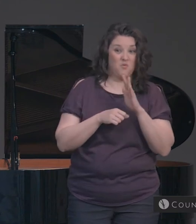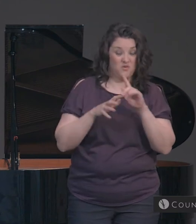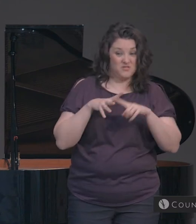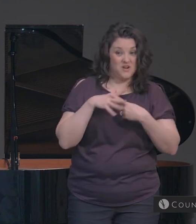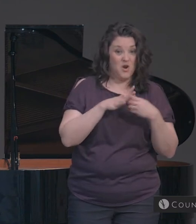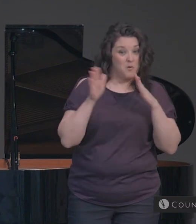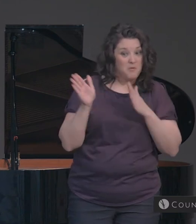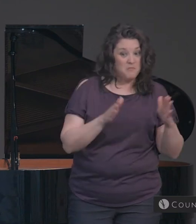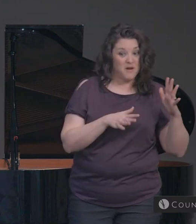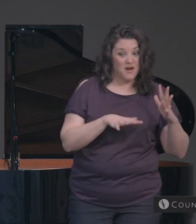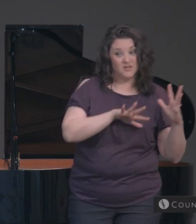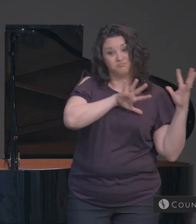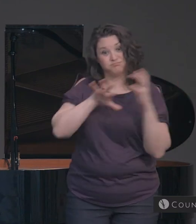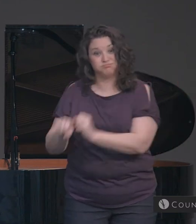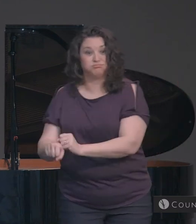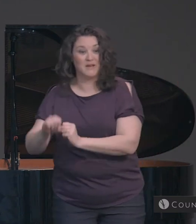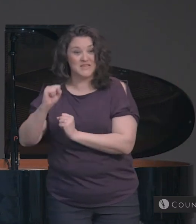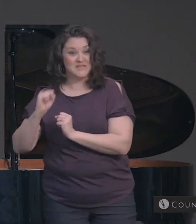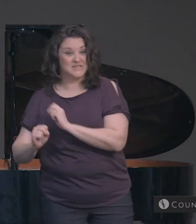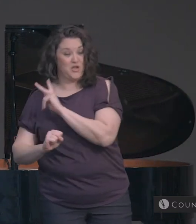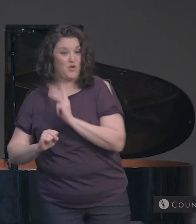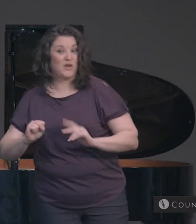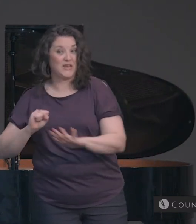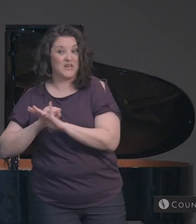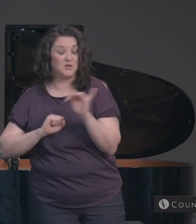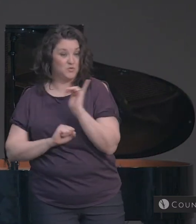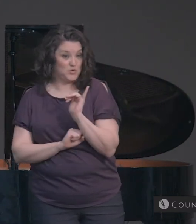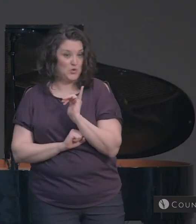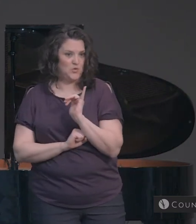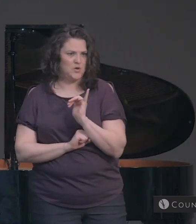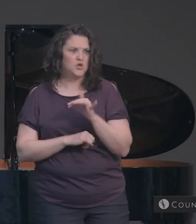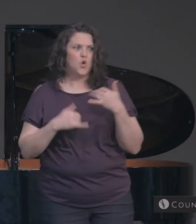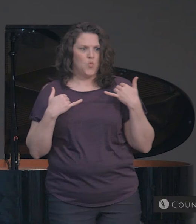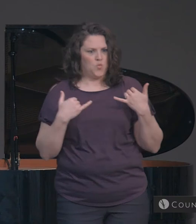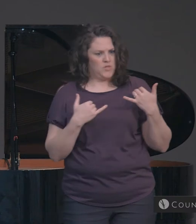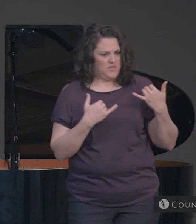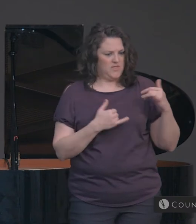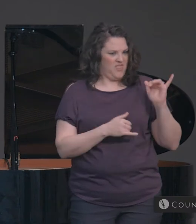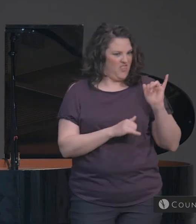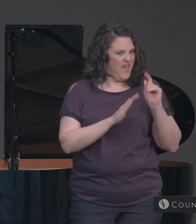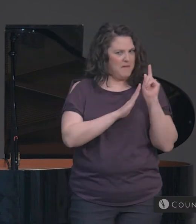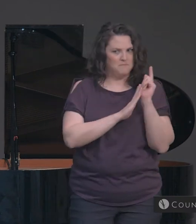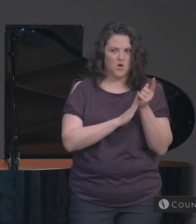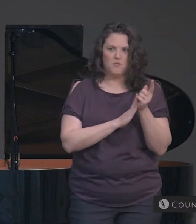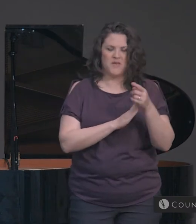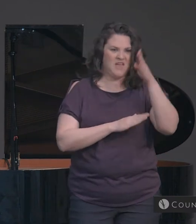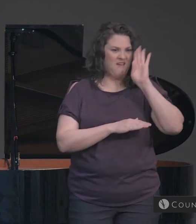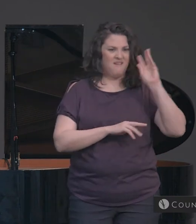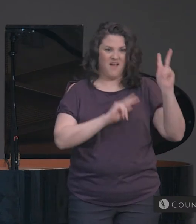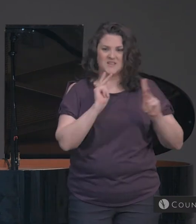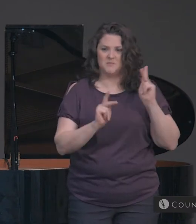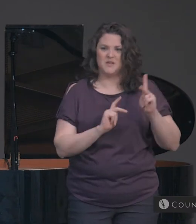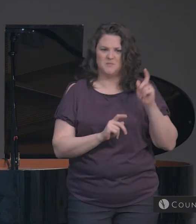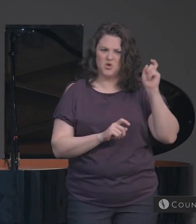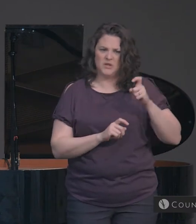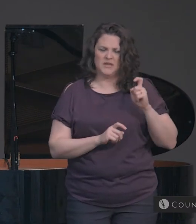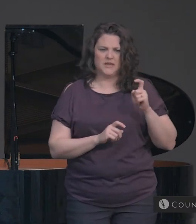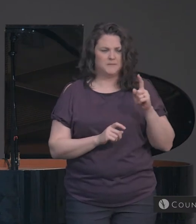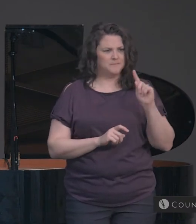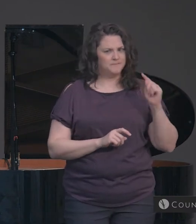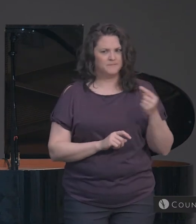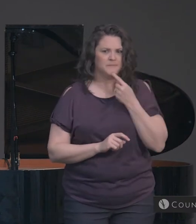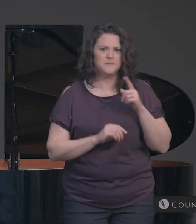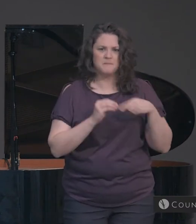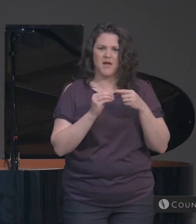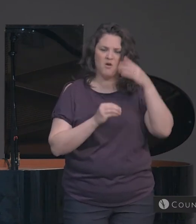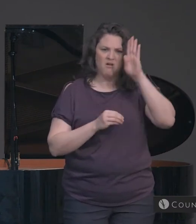At this time, God's people needed to take seriously the righteous requirements of the law that are